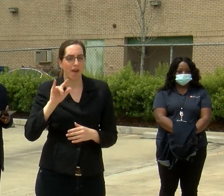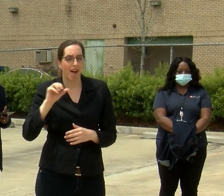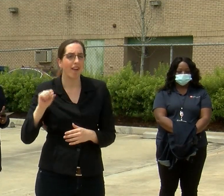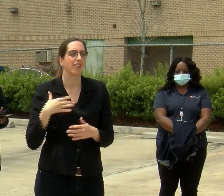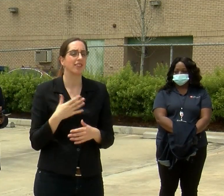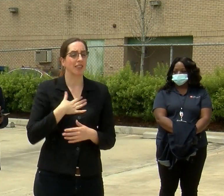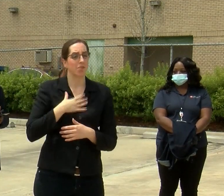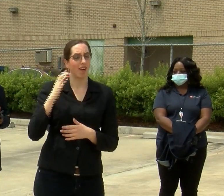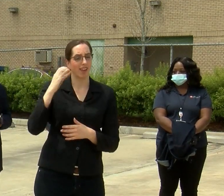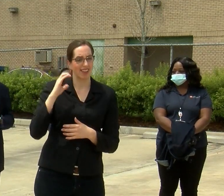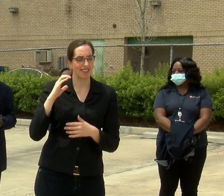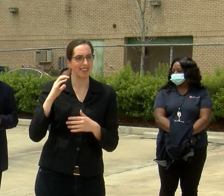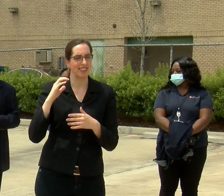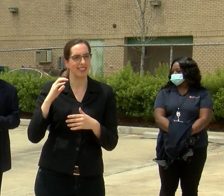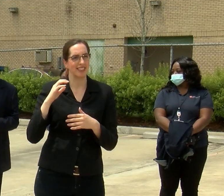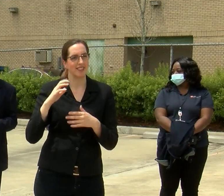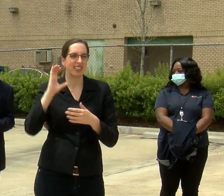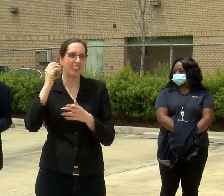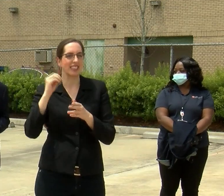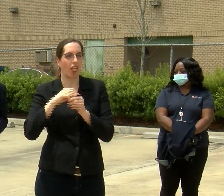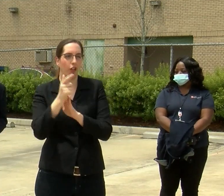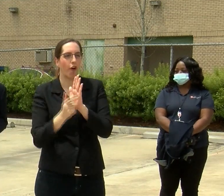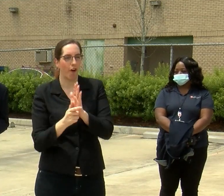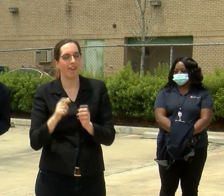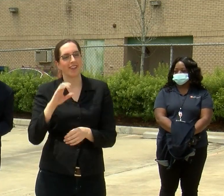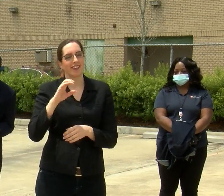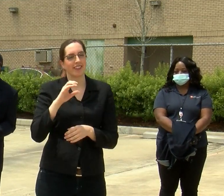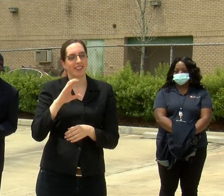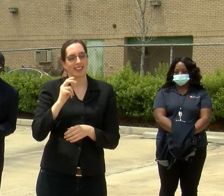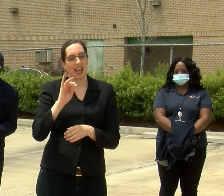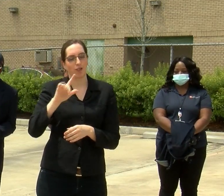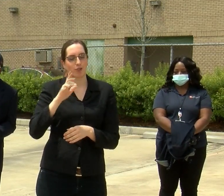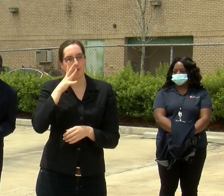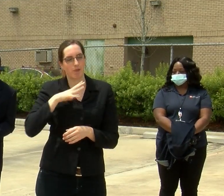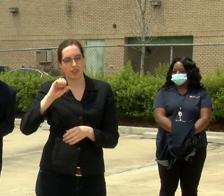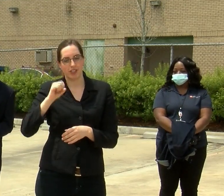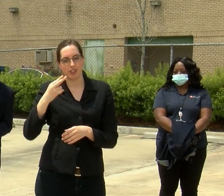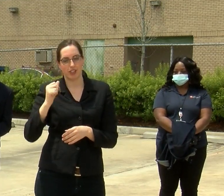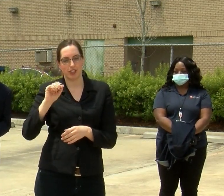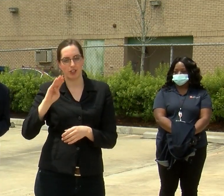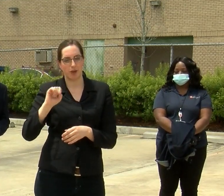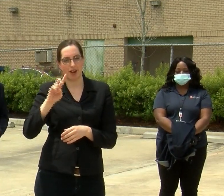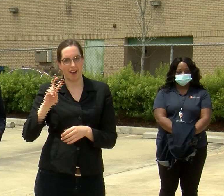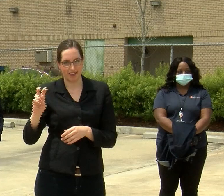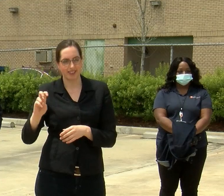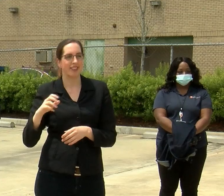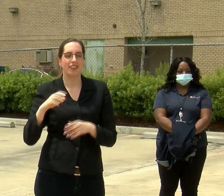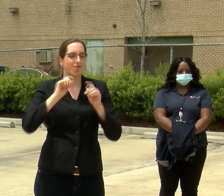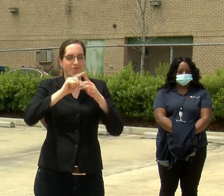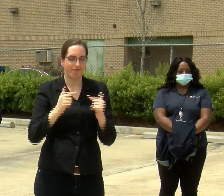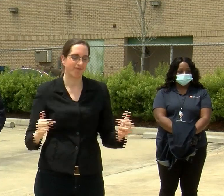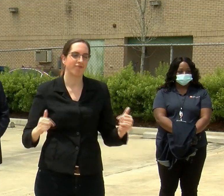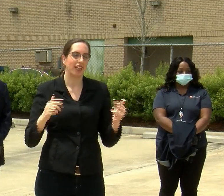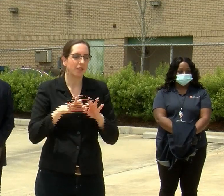my cousin-in-law, the council member Shabazz, and school board members who are here. It is important. Look, I'm glad to